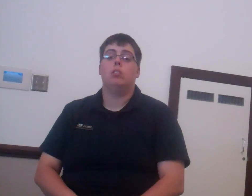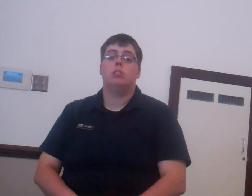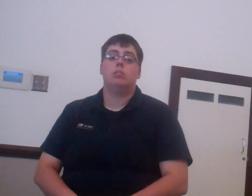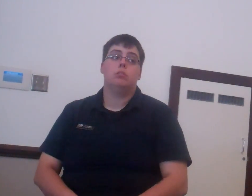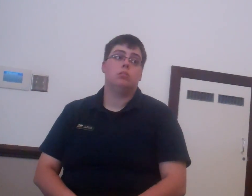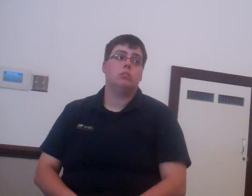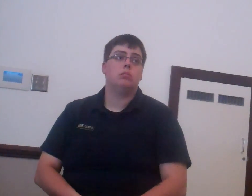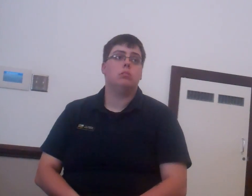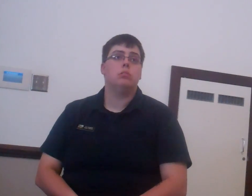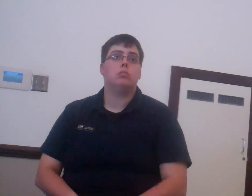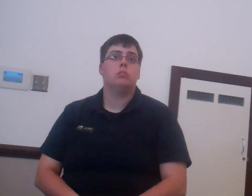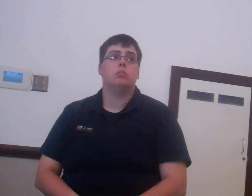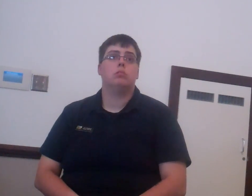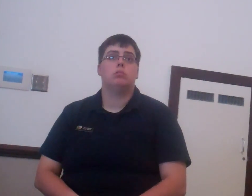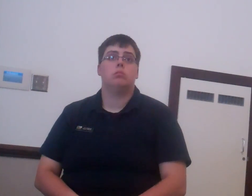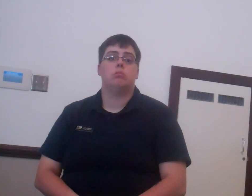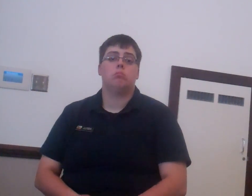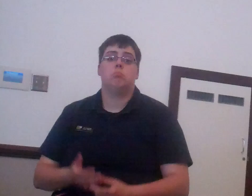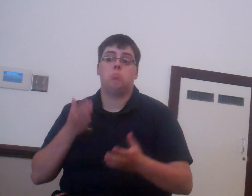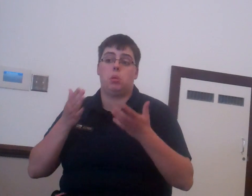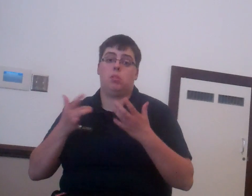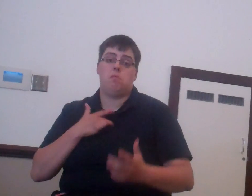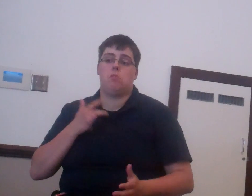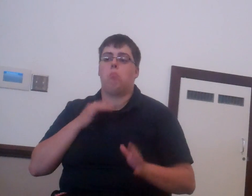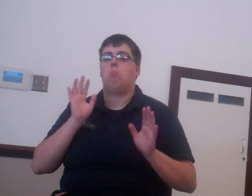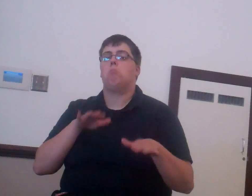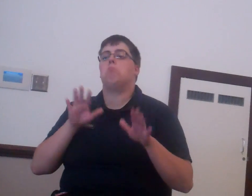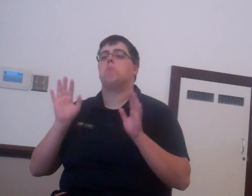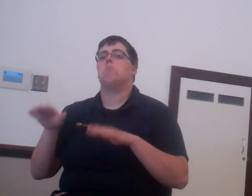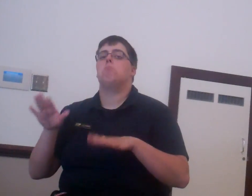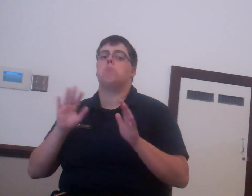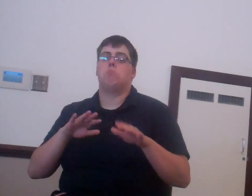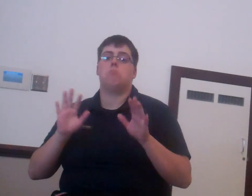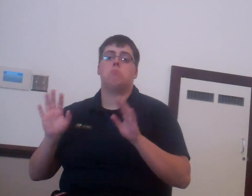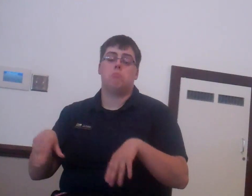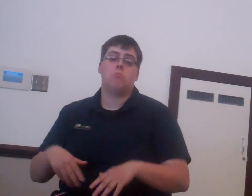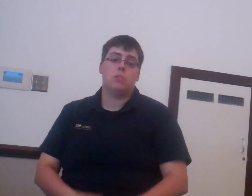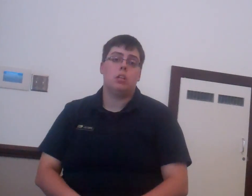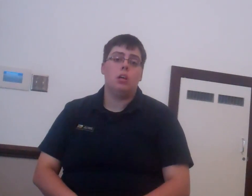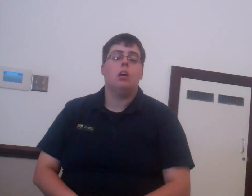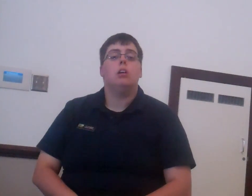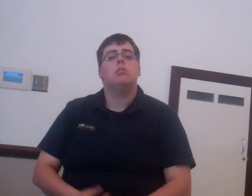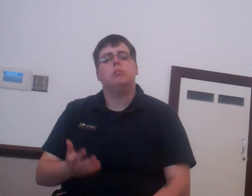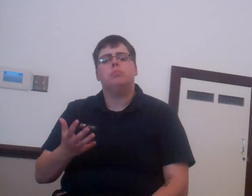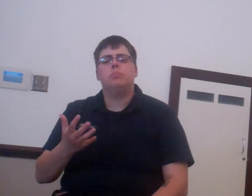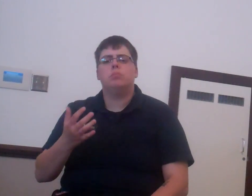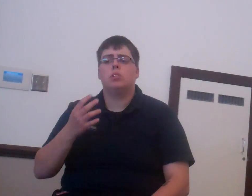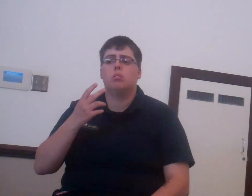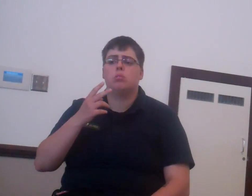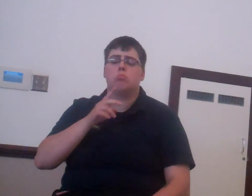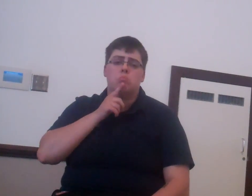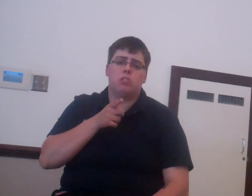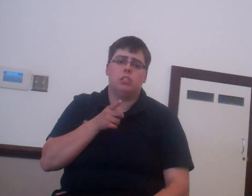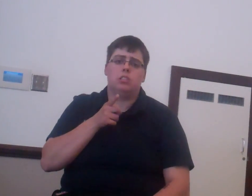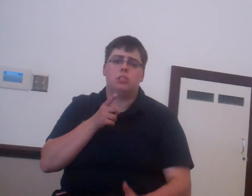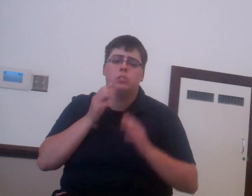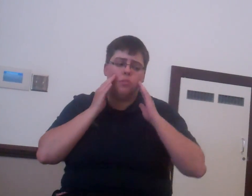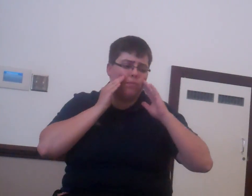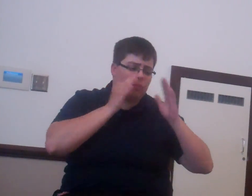more laissez-faire kind of place, right? So if we look at the values and the norms and the artifacts, we get a feel for the organization's culture, which